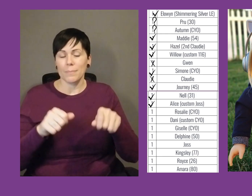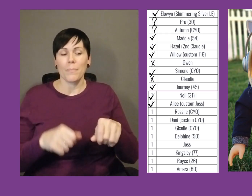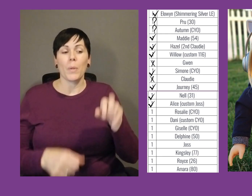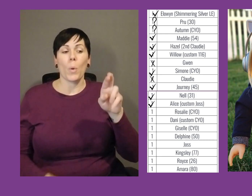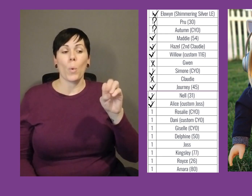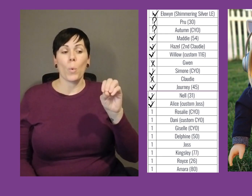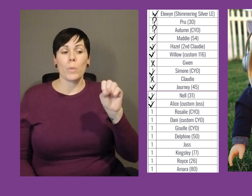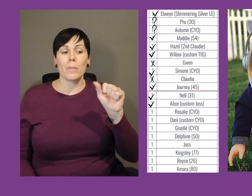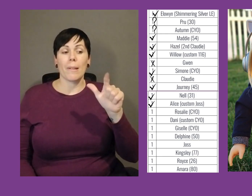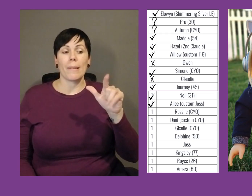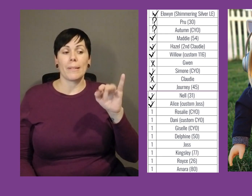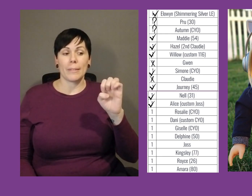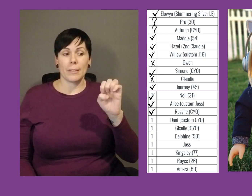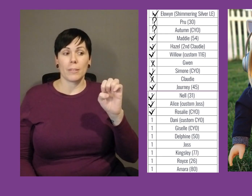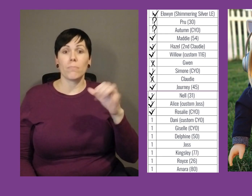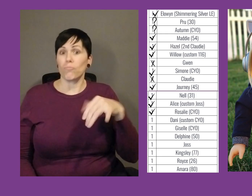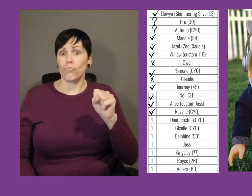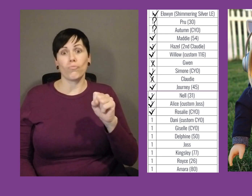Rosalie, yes.